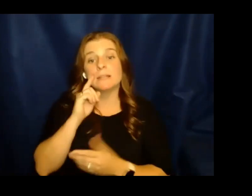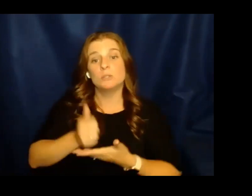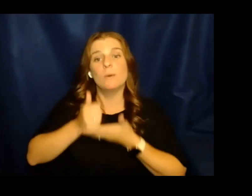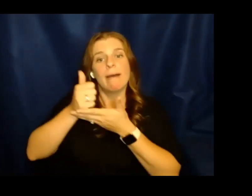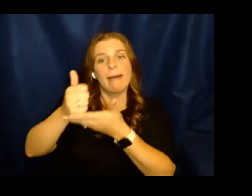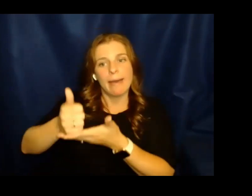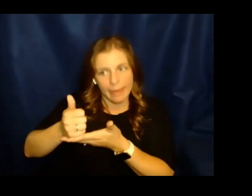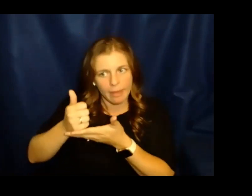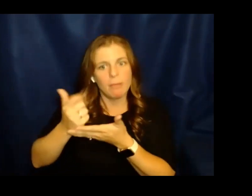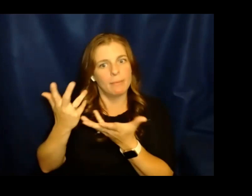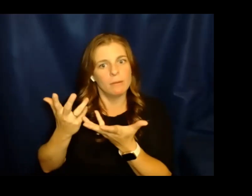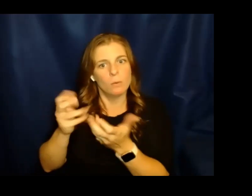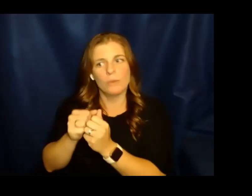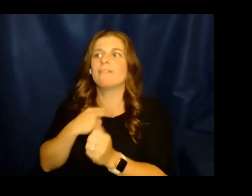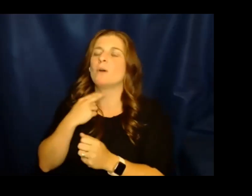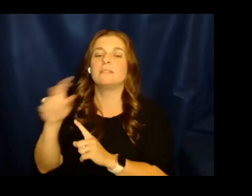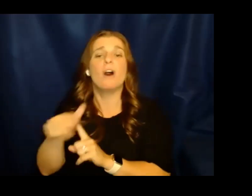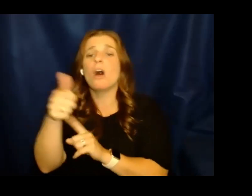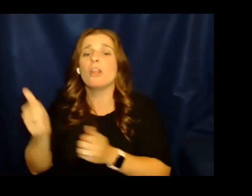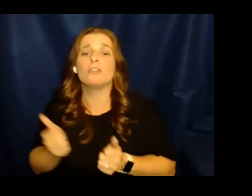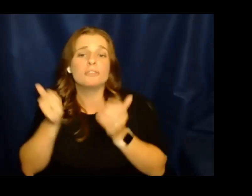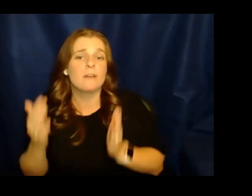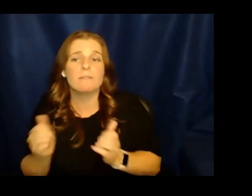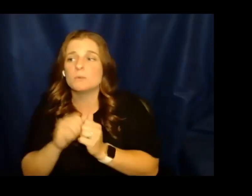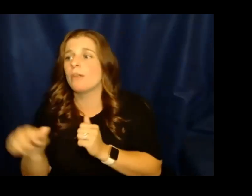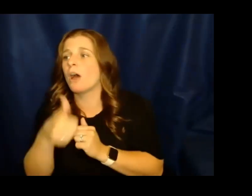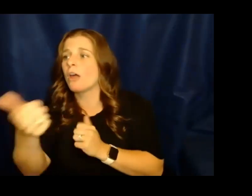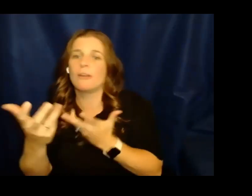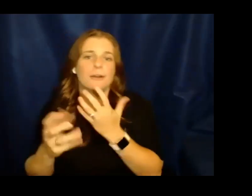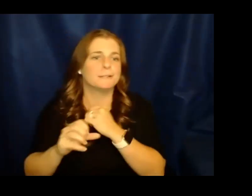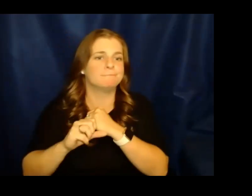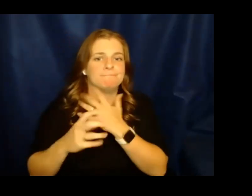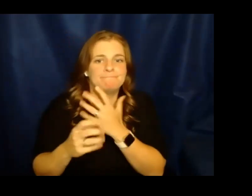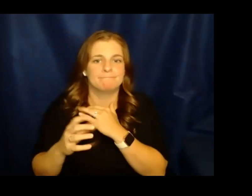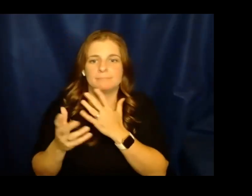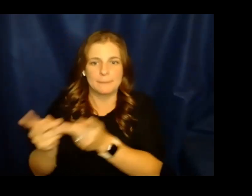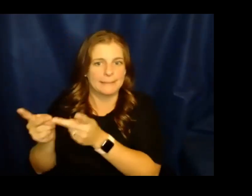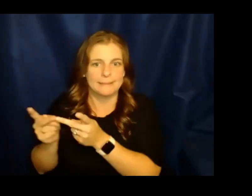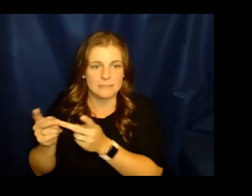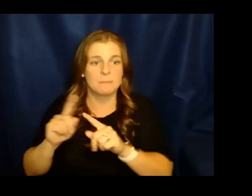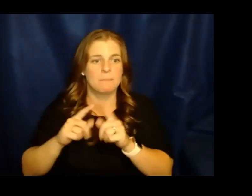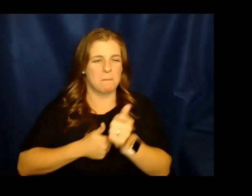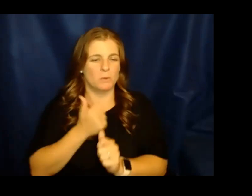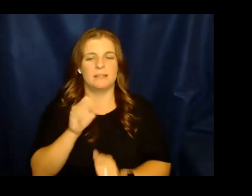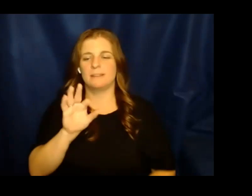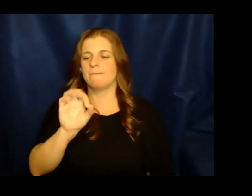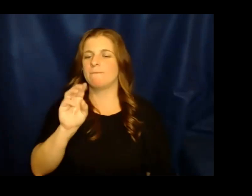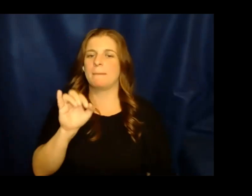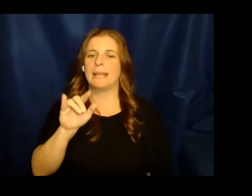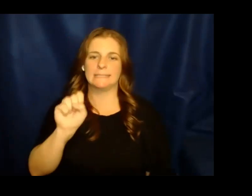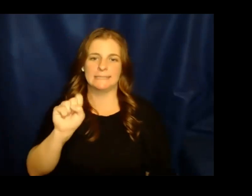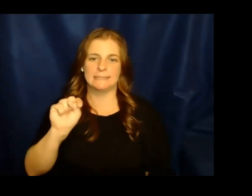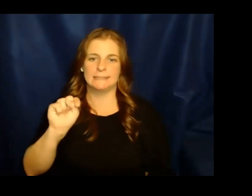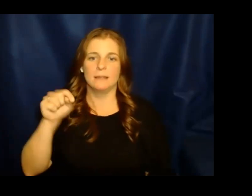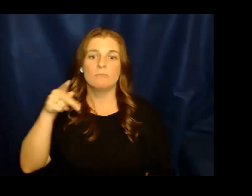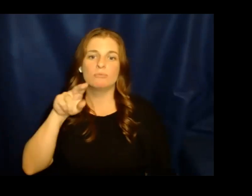survivors in many different capacities and media roles I've had, but more recently at the Feminist Press specifically, where I